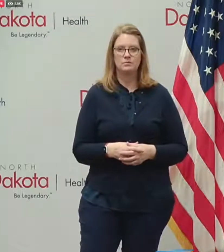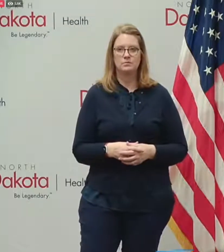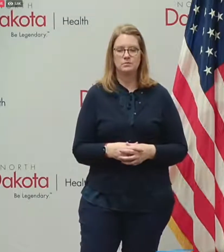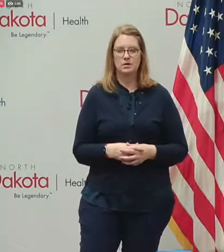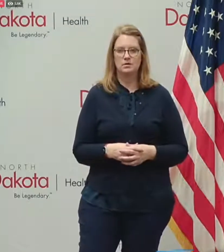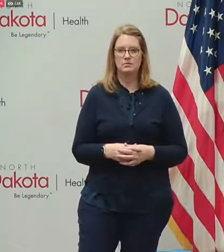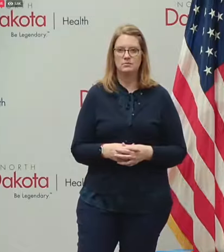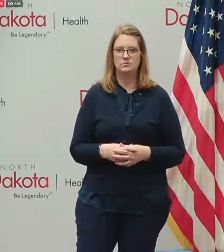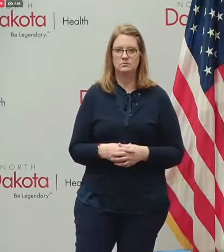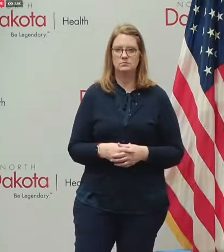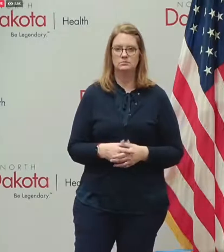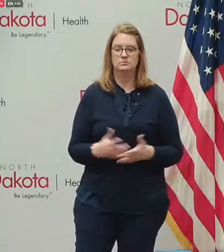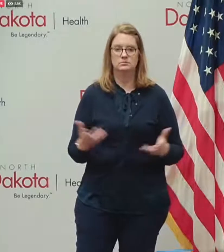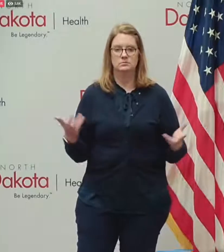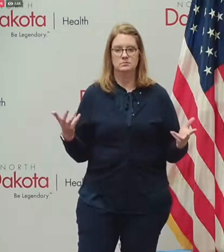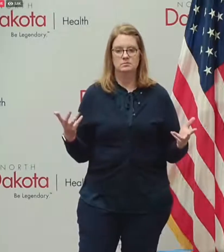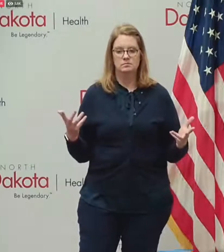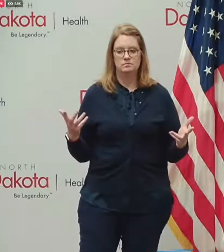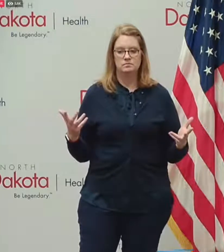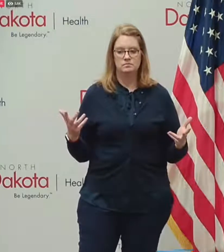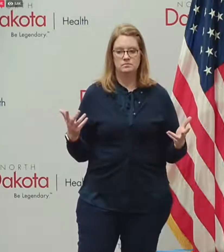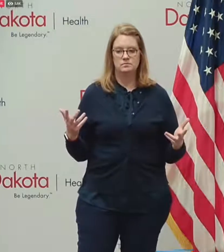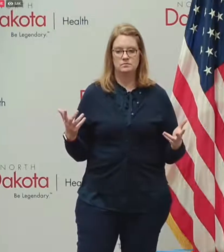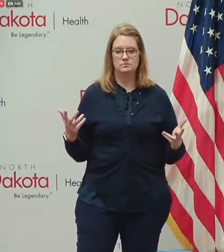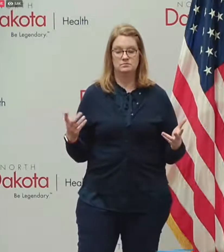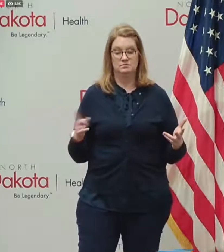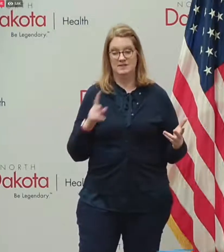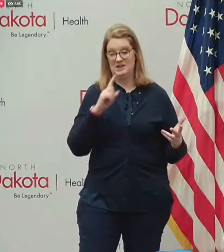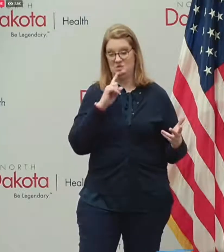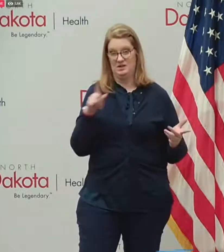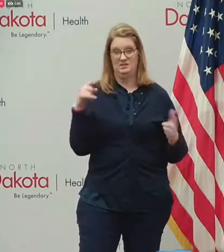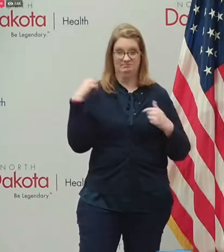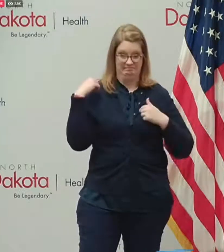unparalleled or without parallel in the history of the state,